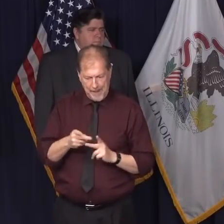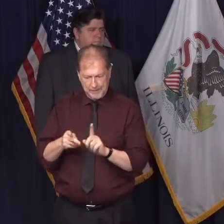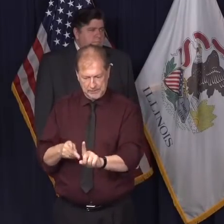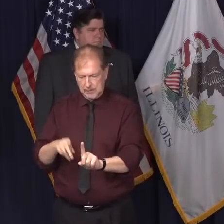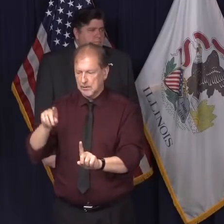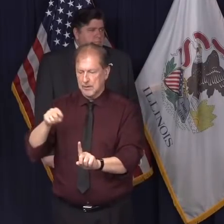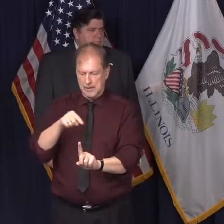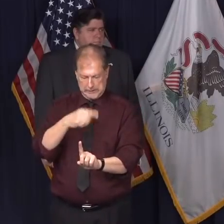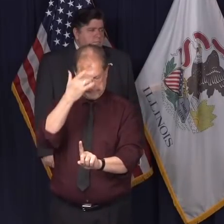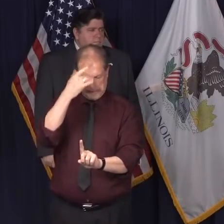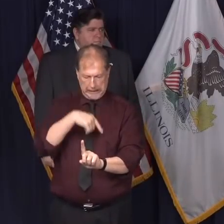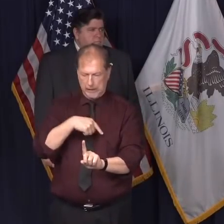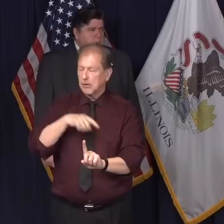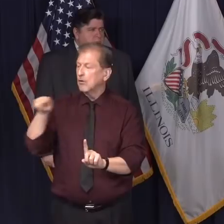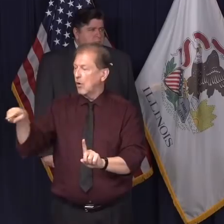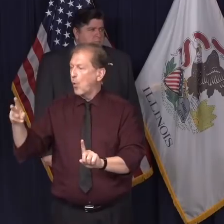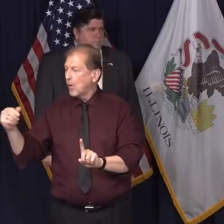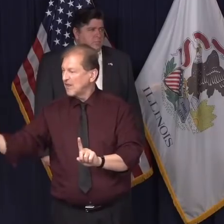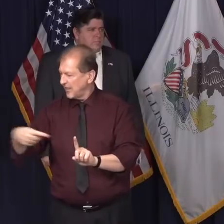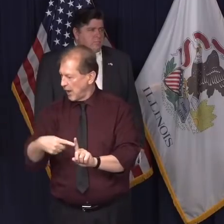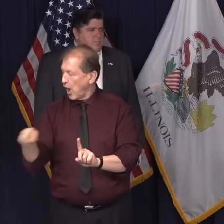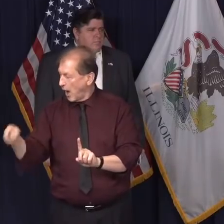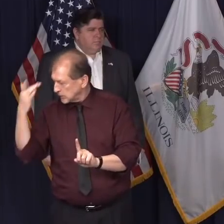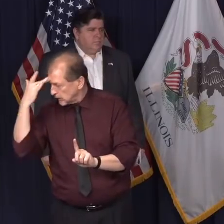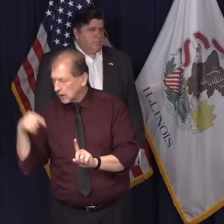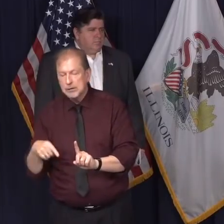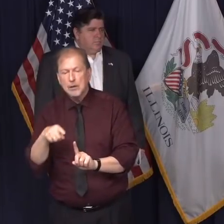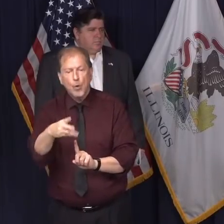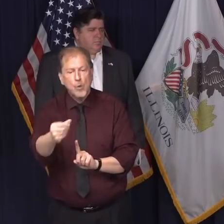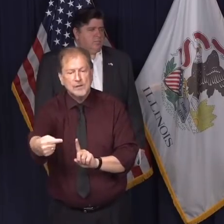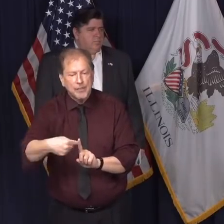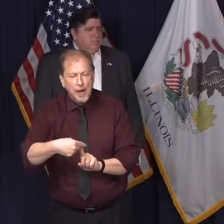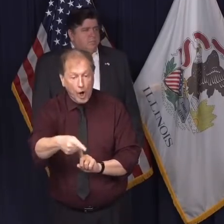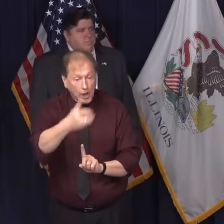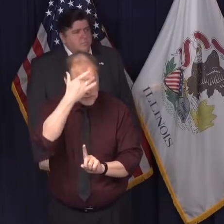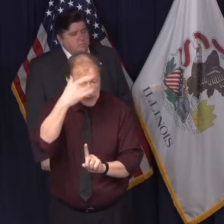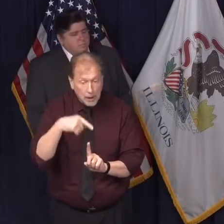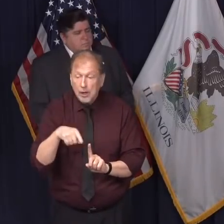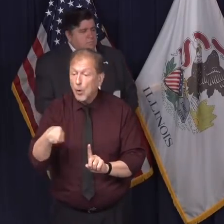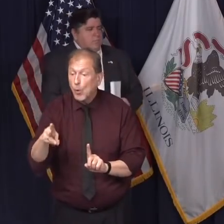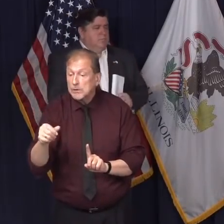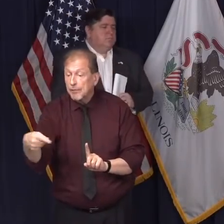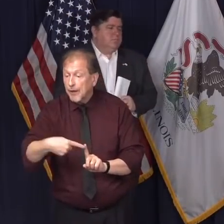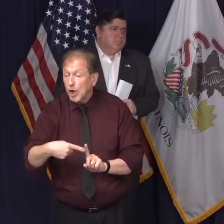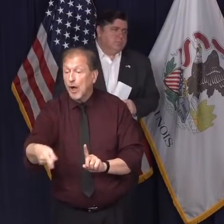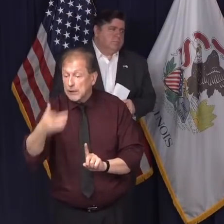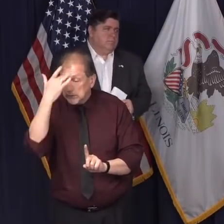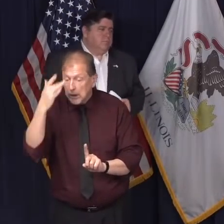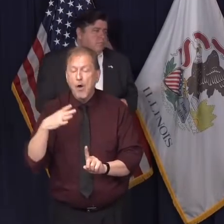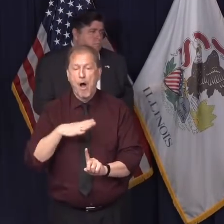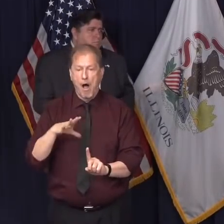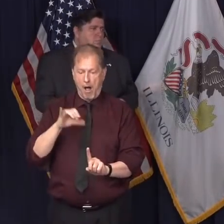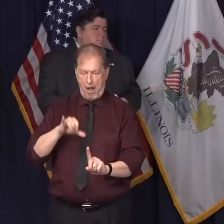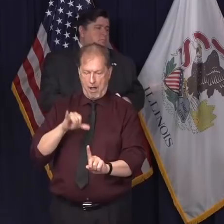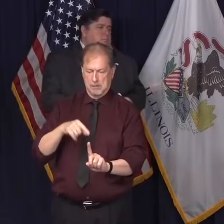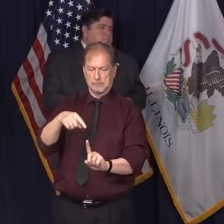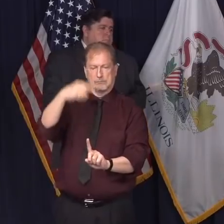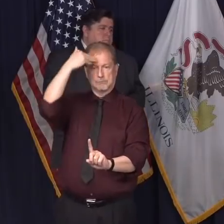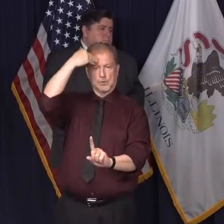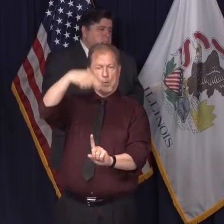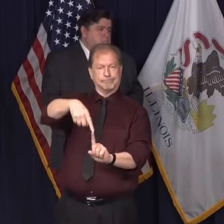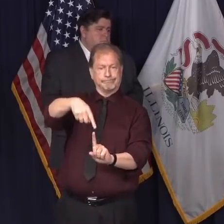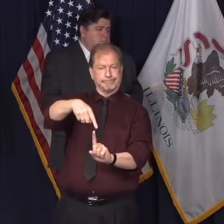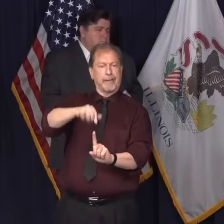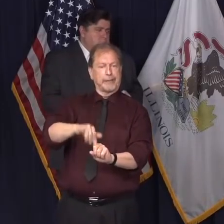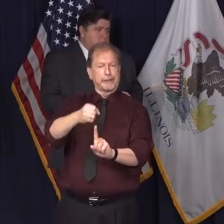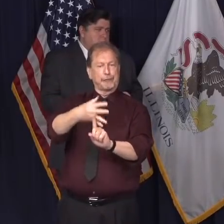one location, and then you try to hone in, then you try to go to that location, find other people who may have been there at the same time. So again, once